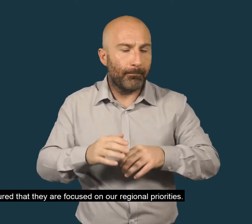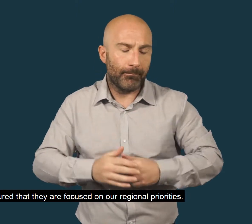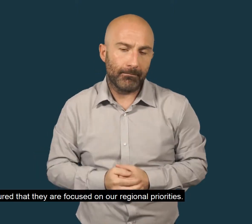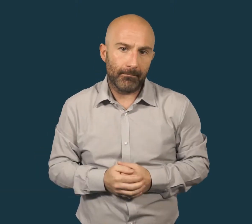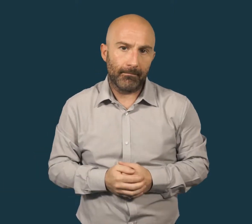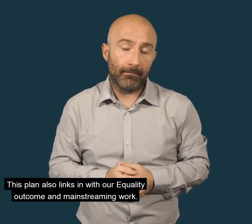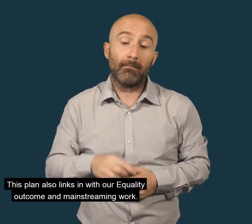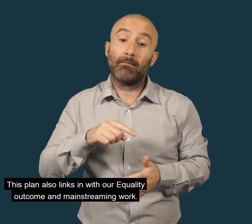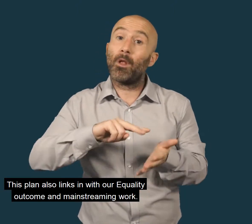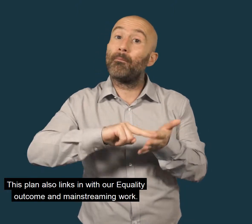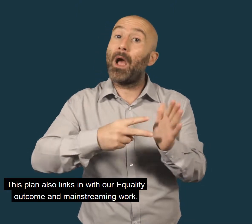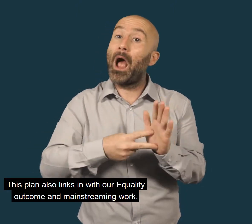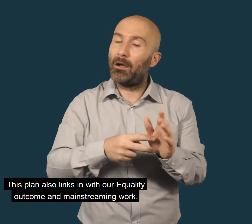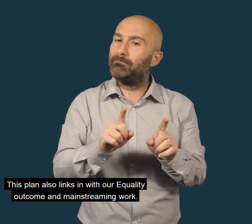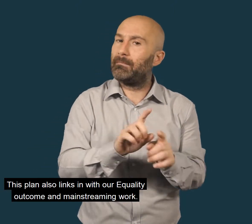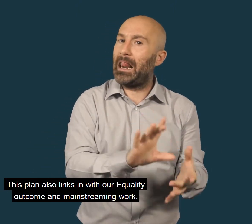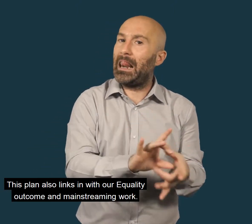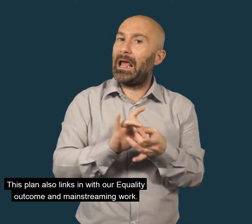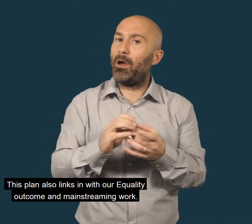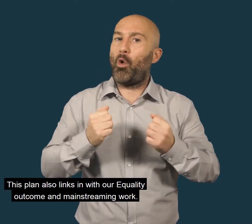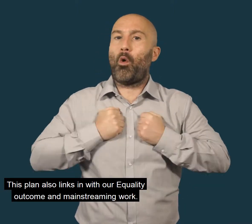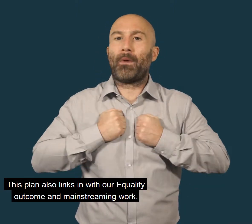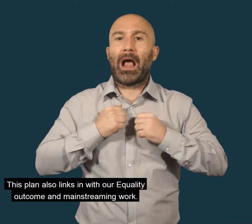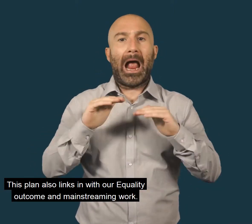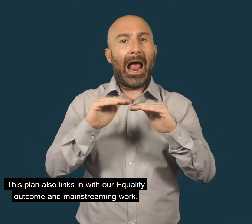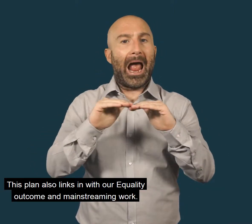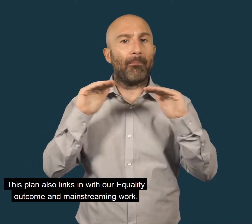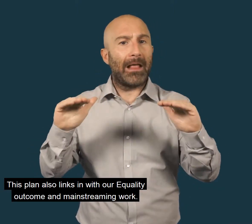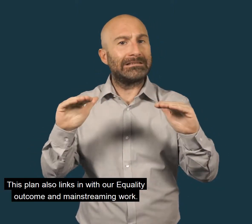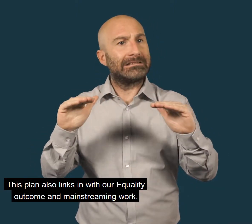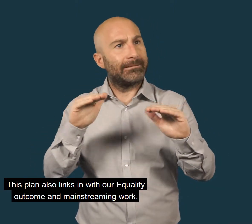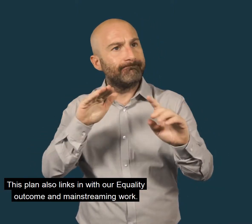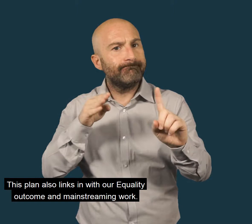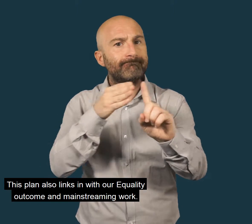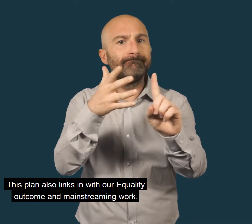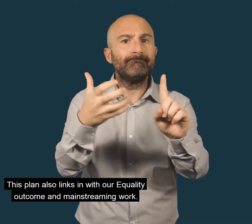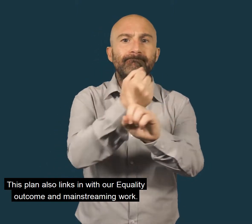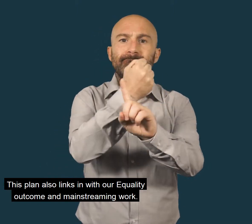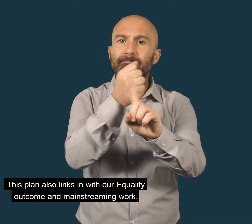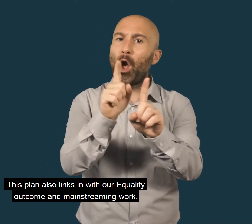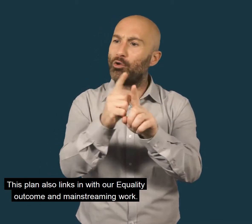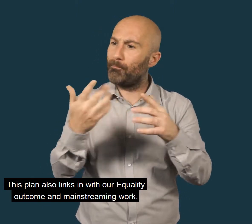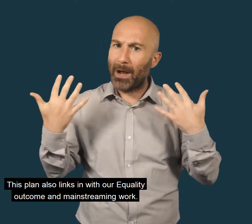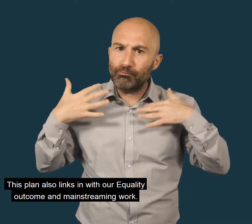This plan also links in with our equality outcome and mainstreaming work